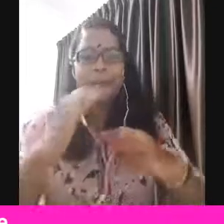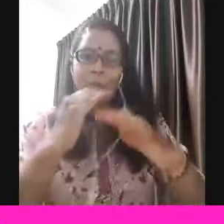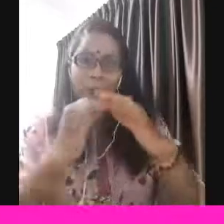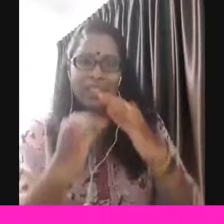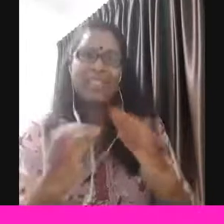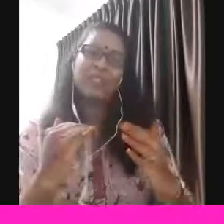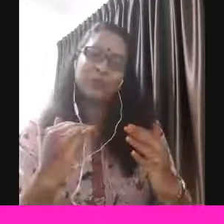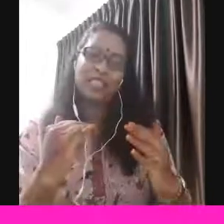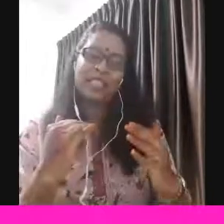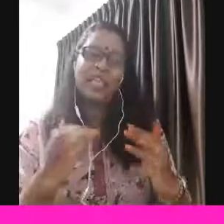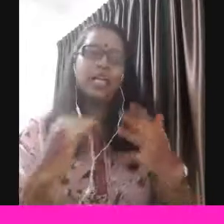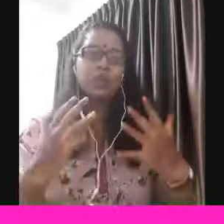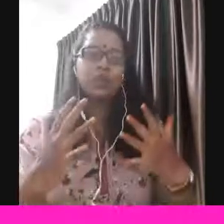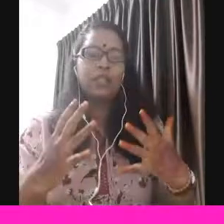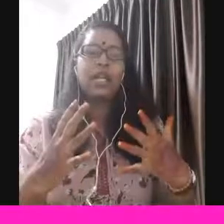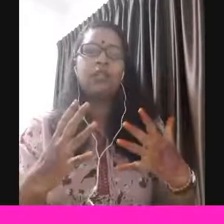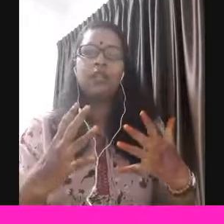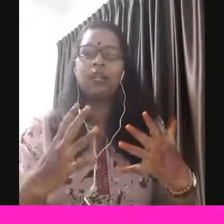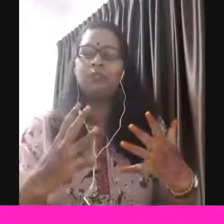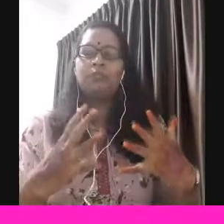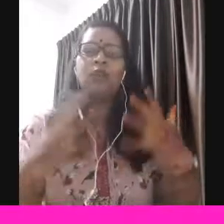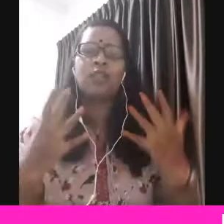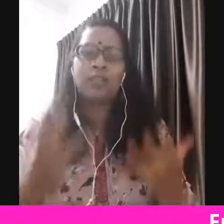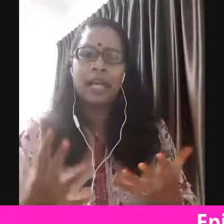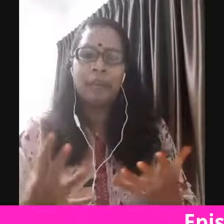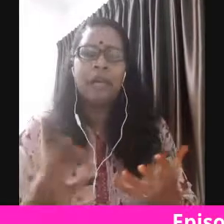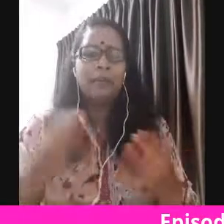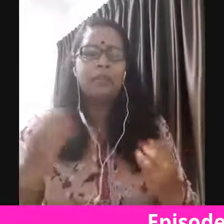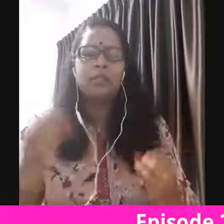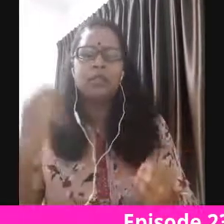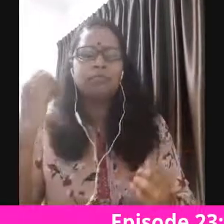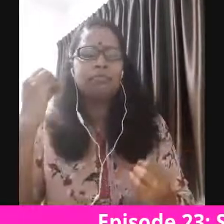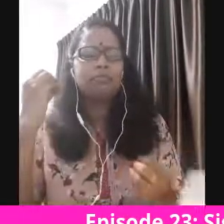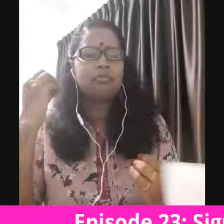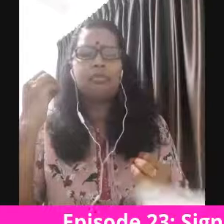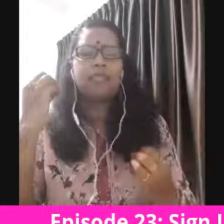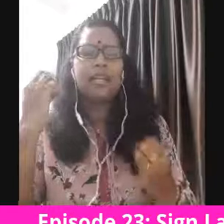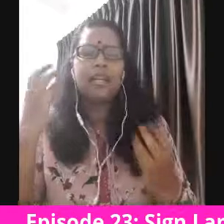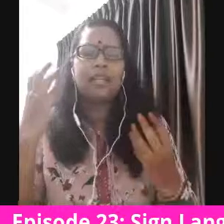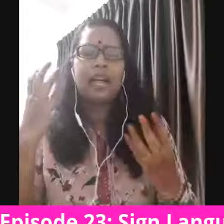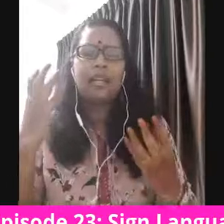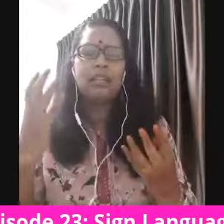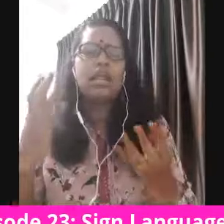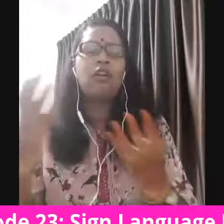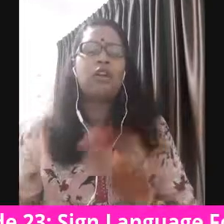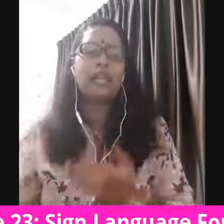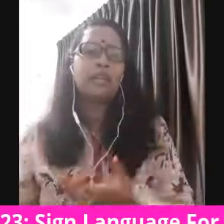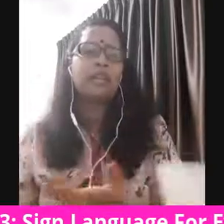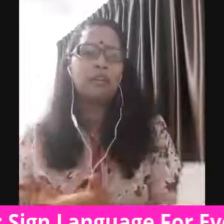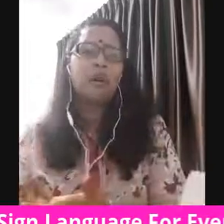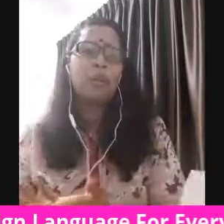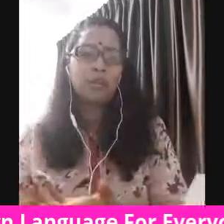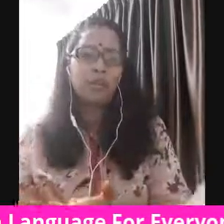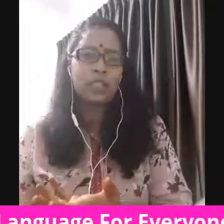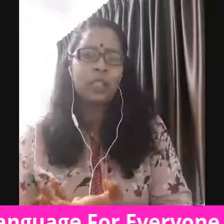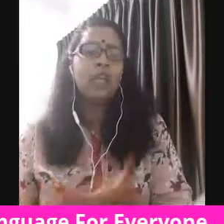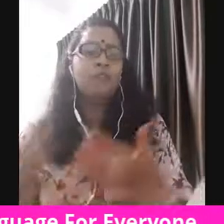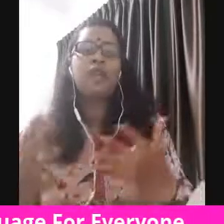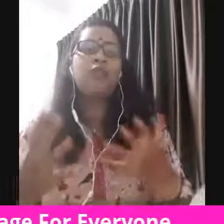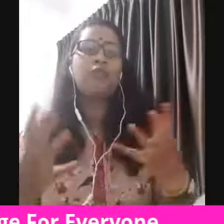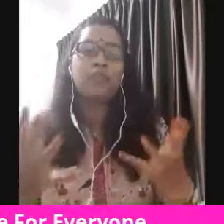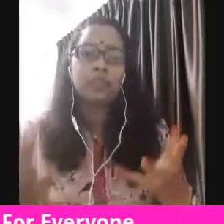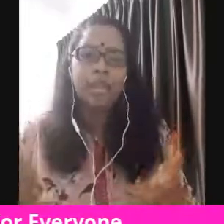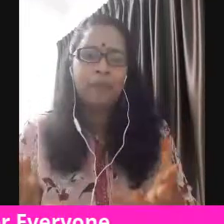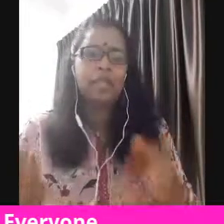will get moderate students. So we cannot force them, because they are not like normal students.